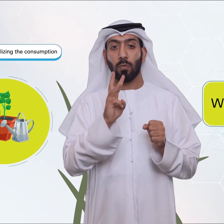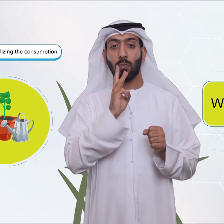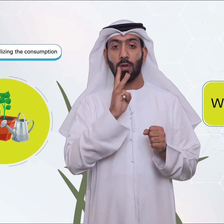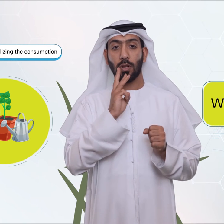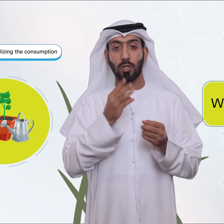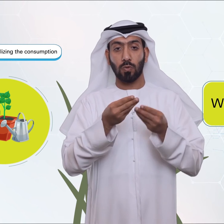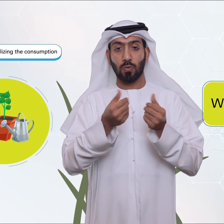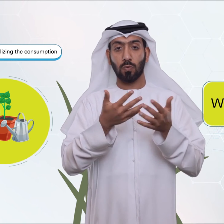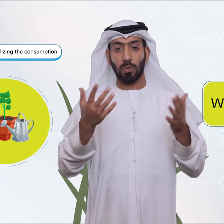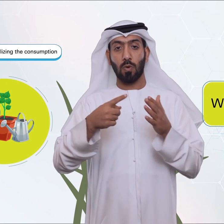every 5 days in the winter.